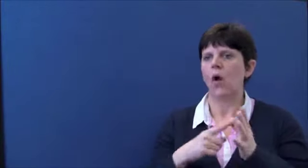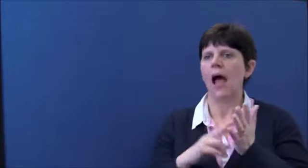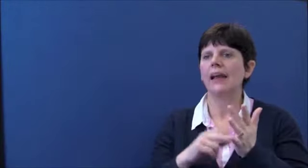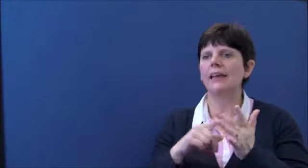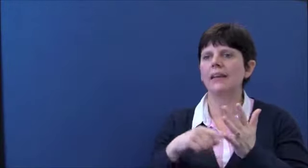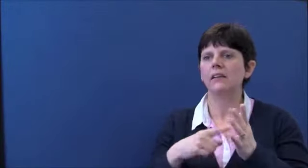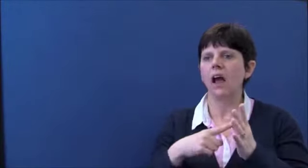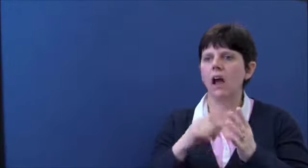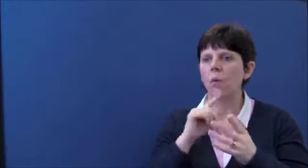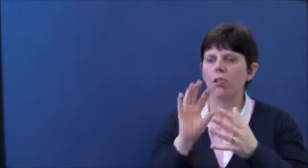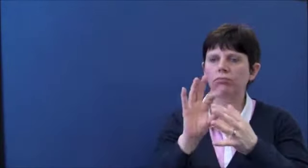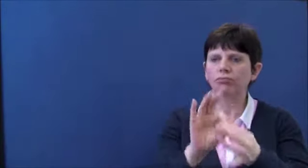work out the best time to meet them.